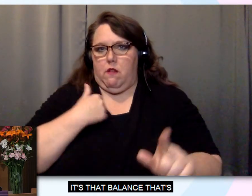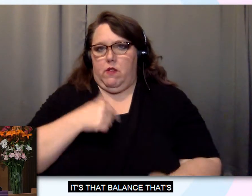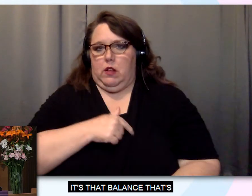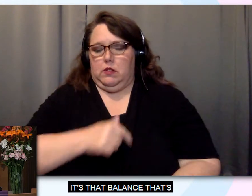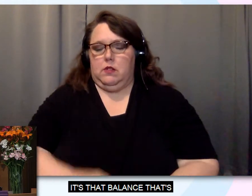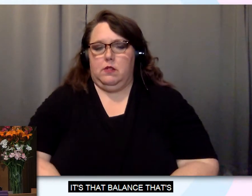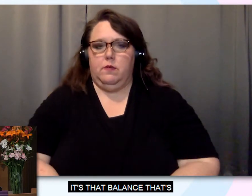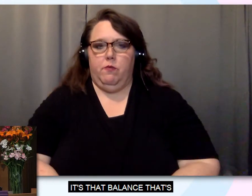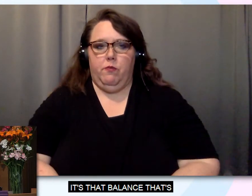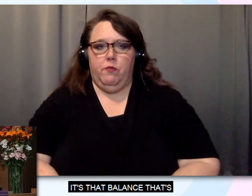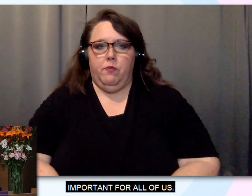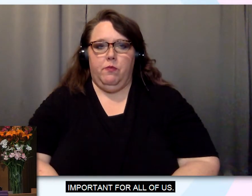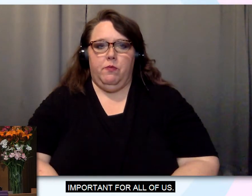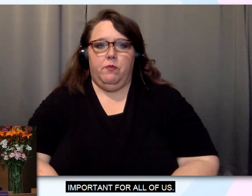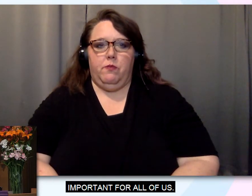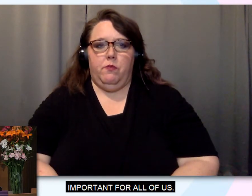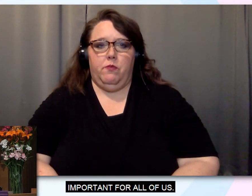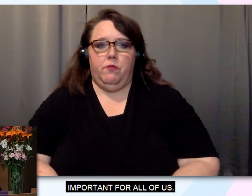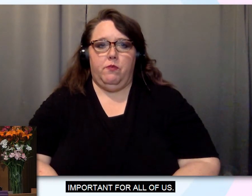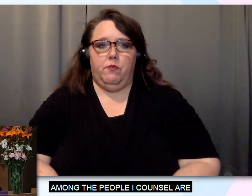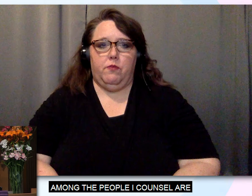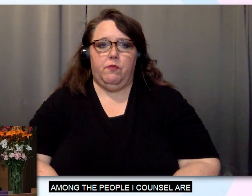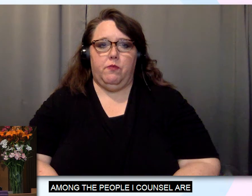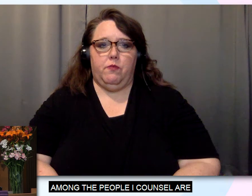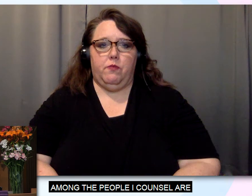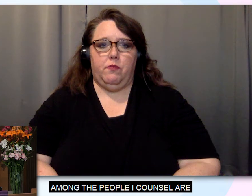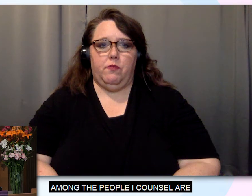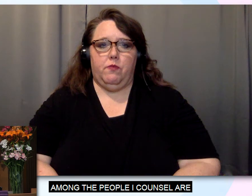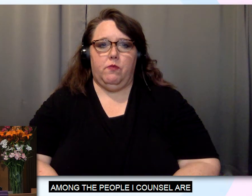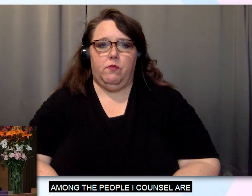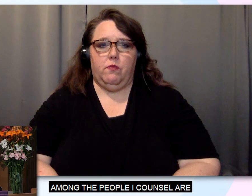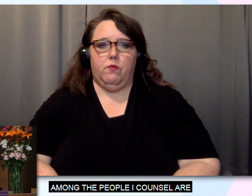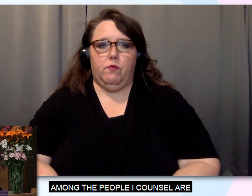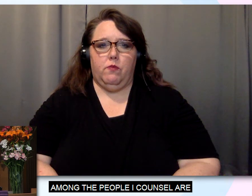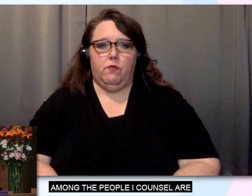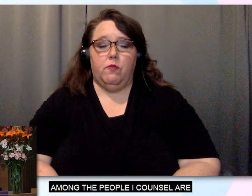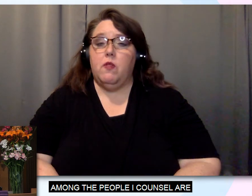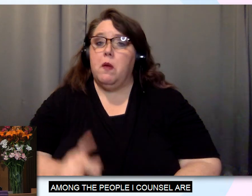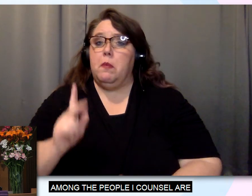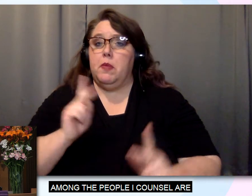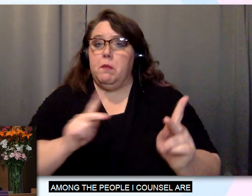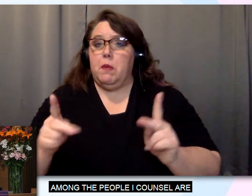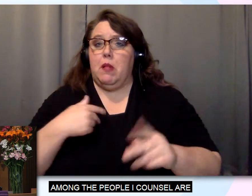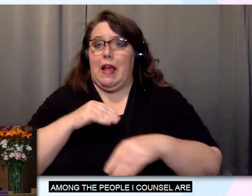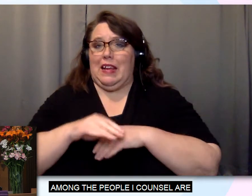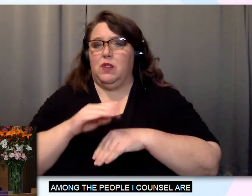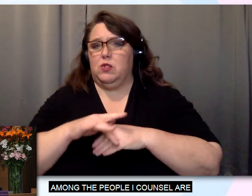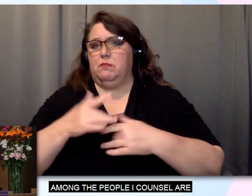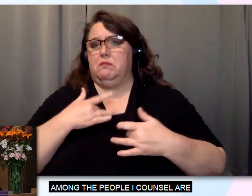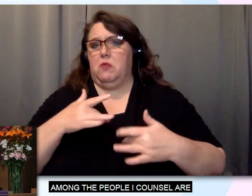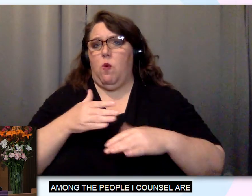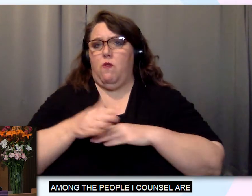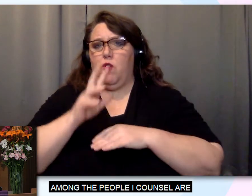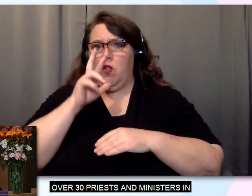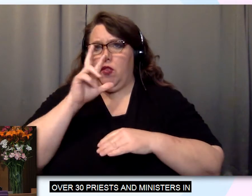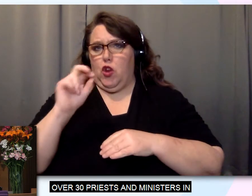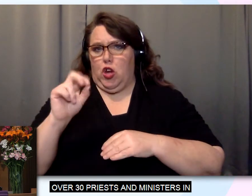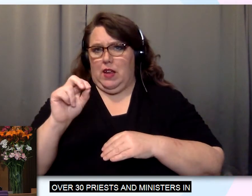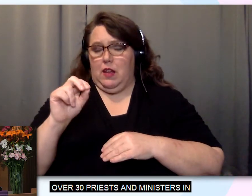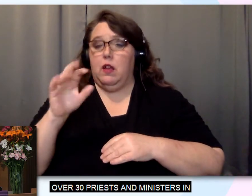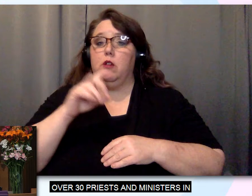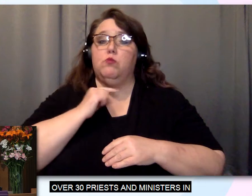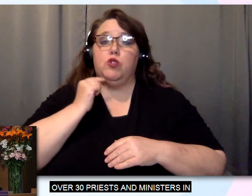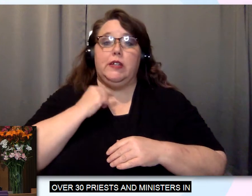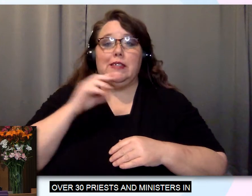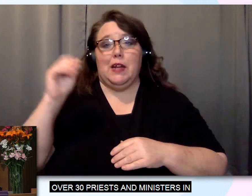for all of us. Among the people I counsel are over 30